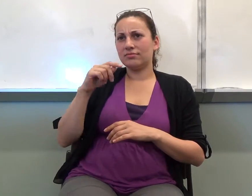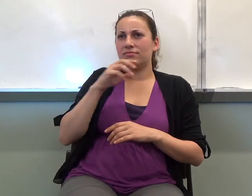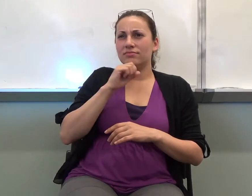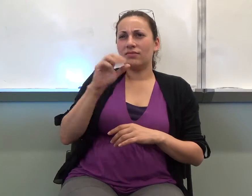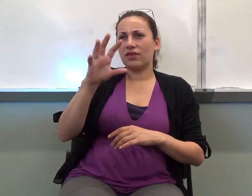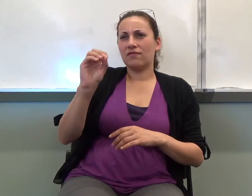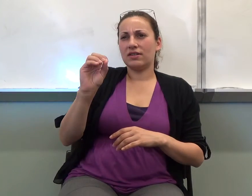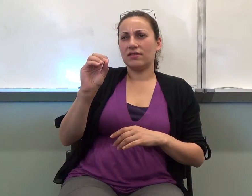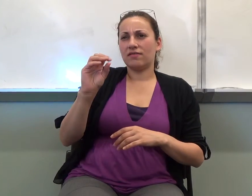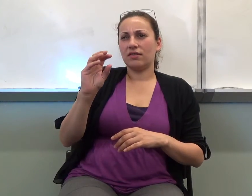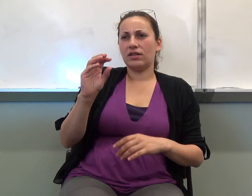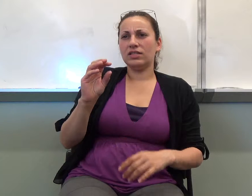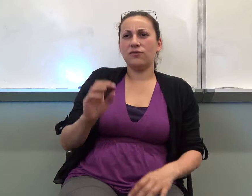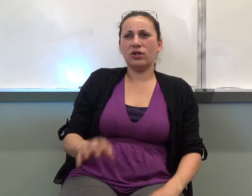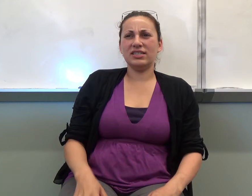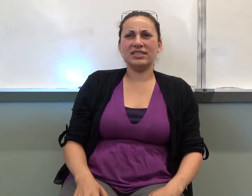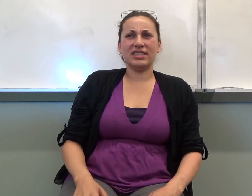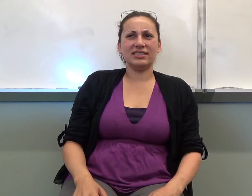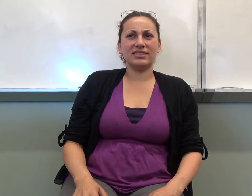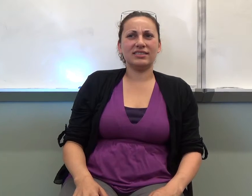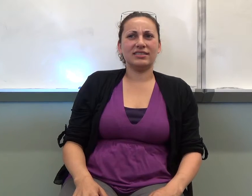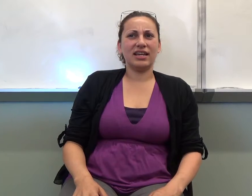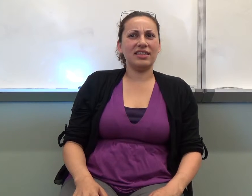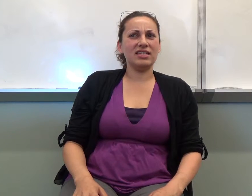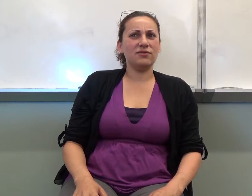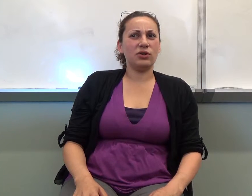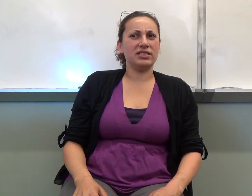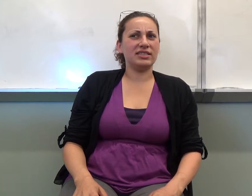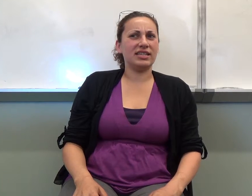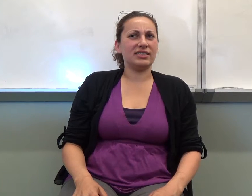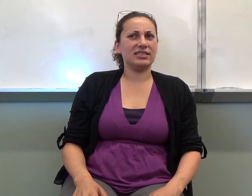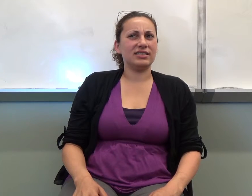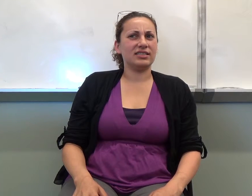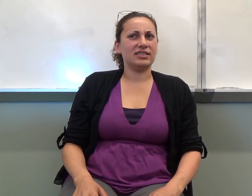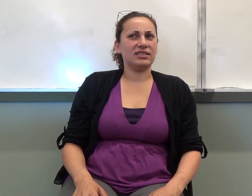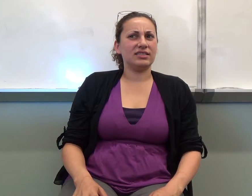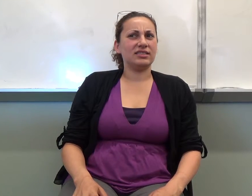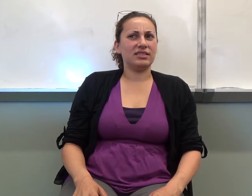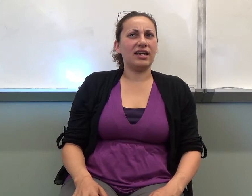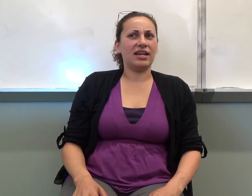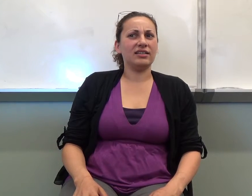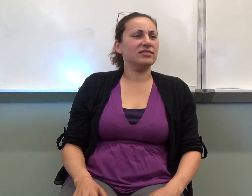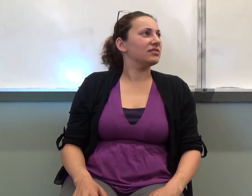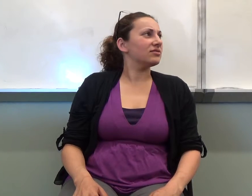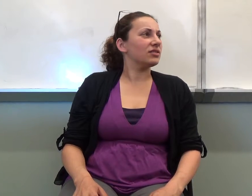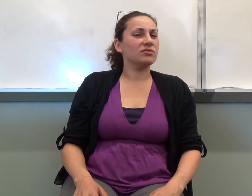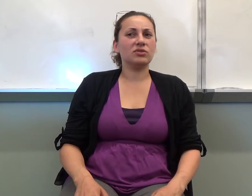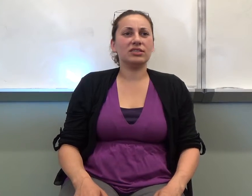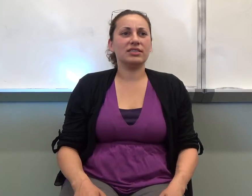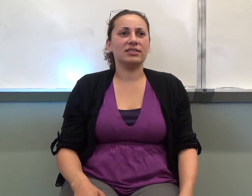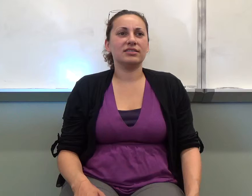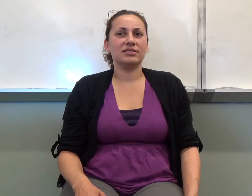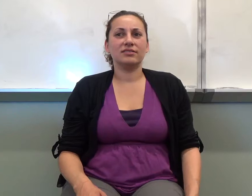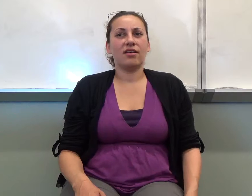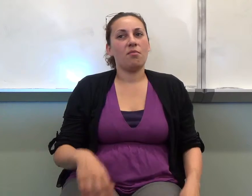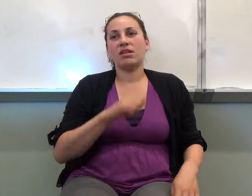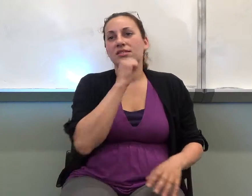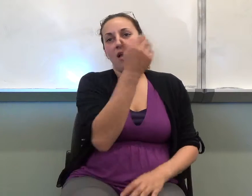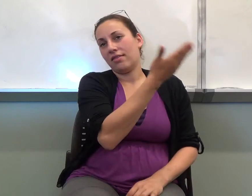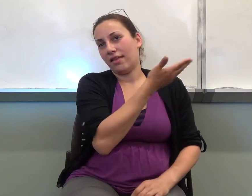he was inaugurated. Oh, He's wow. 46. So he's late 50s. I think he's 46. 46? Yeah. Okay. He's not in this. He's not included in